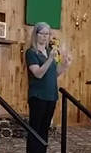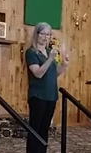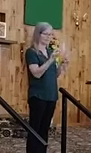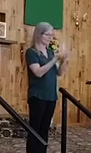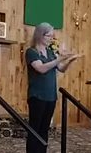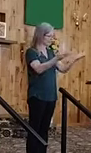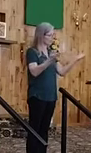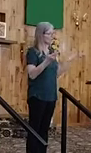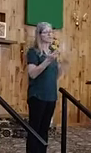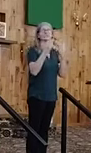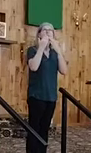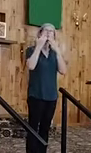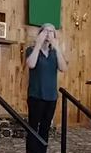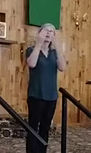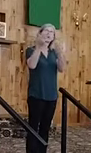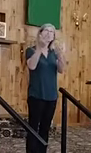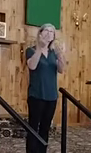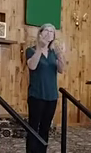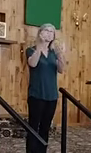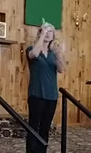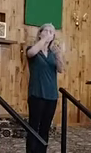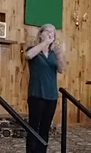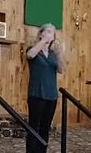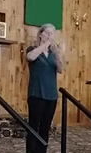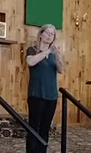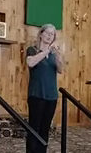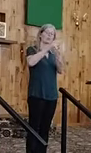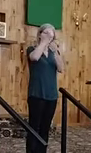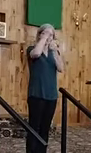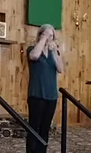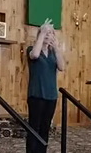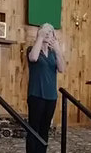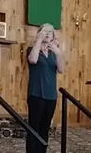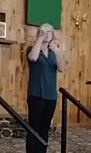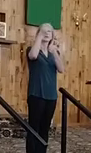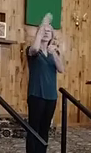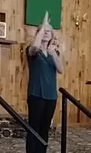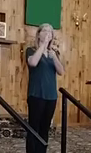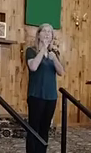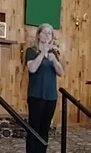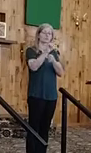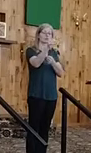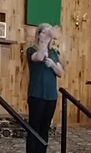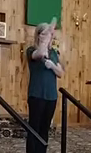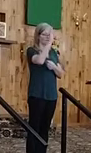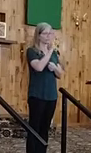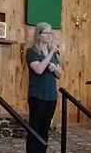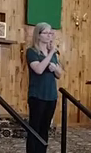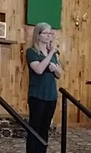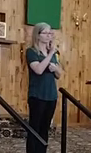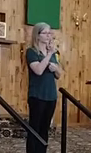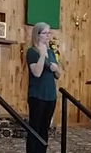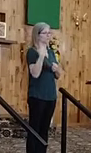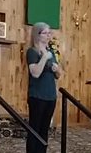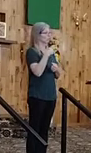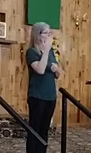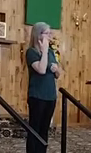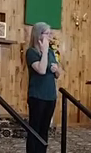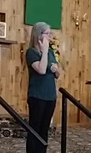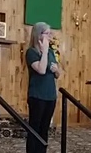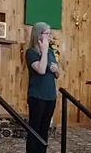always and everywhere, to give you thanks, Lord, Holy Father, Almighty and Eternal God, for we know it belongs to